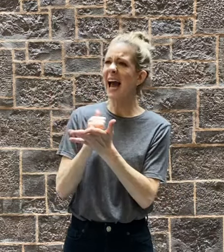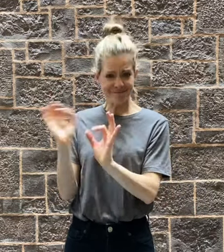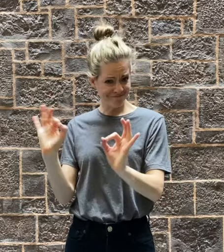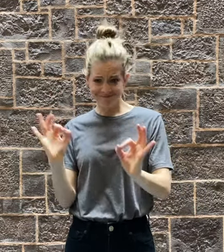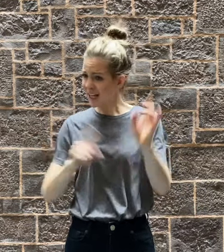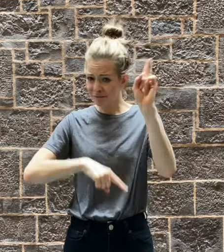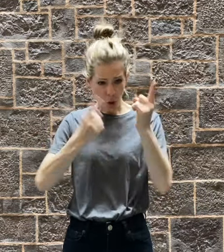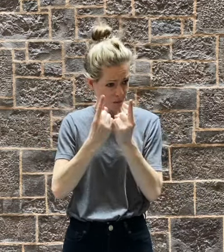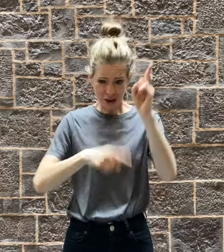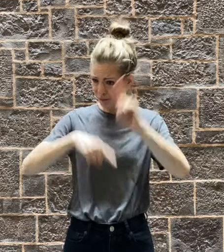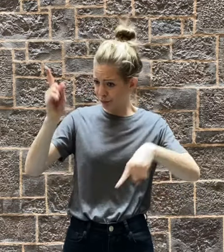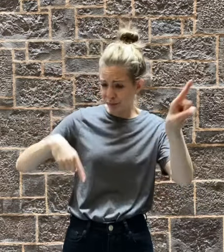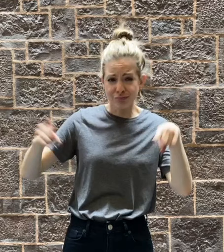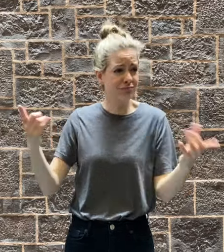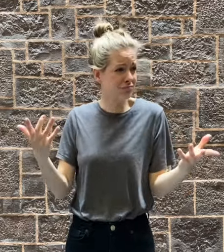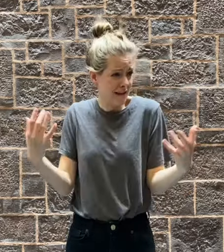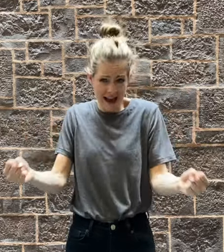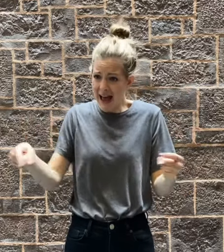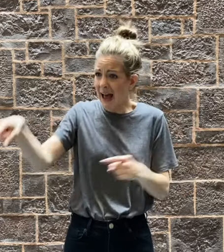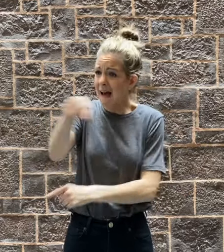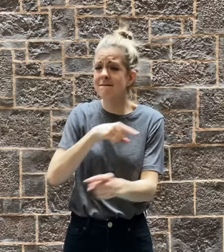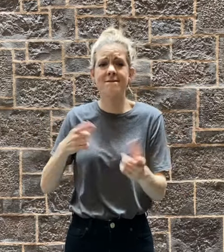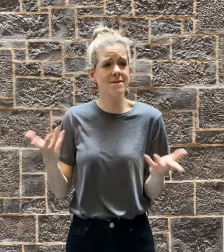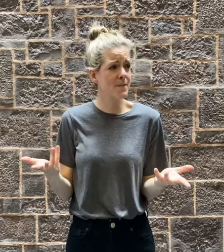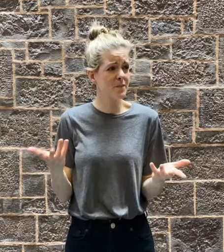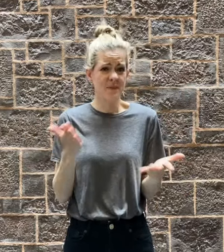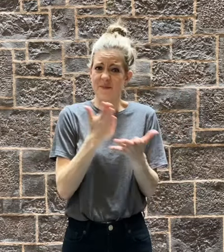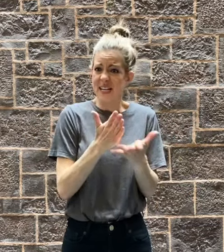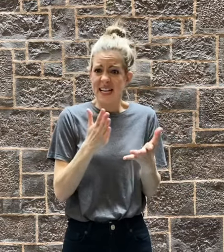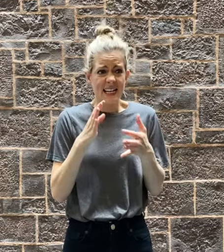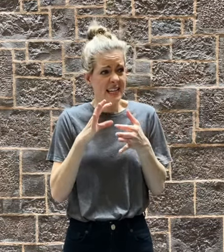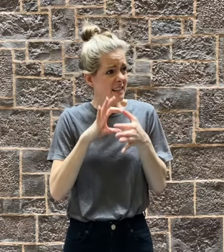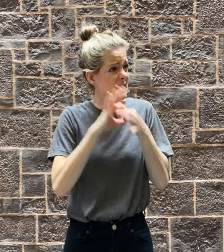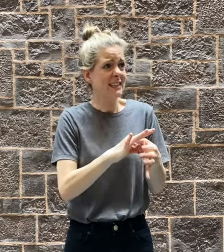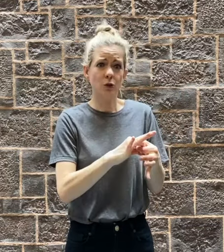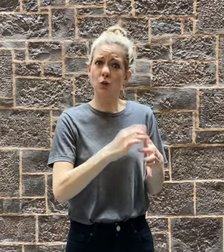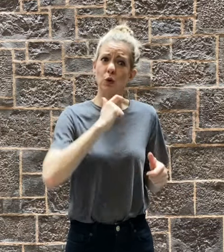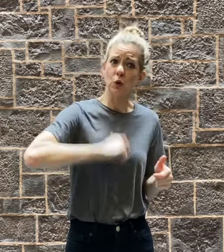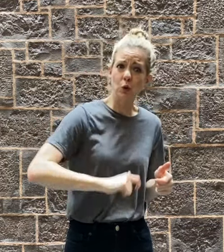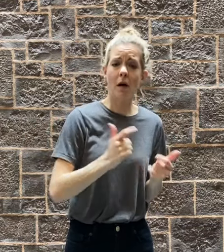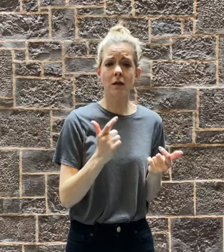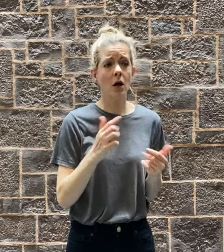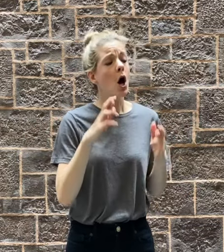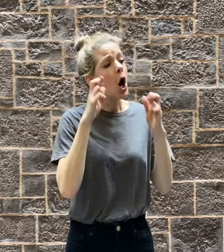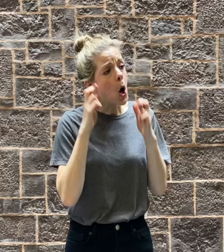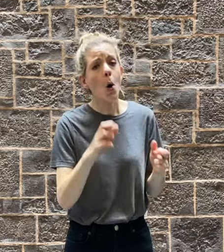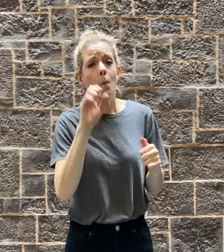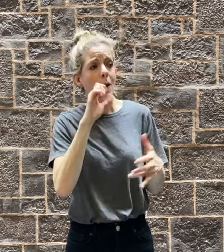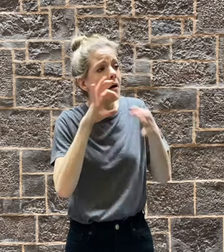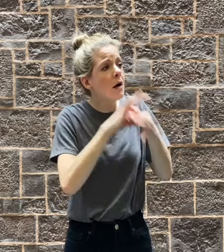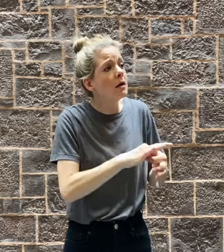cases it's relating to the very everyday. So hopefully that will help us to connect with people that may not identify as LGBT